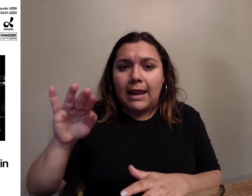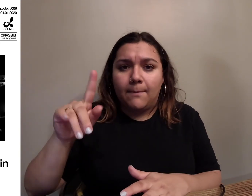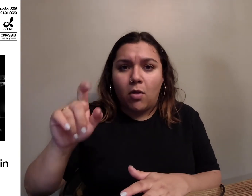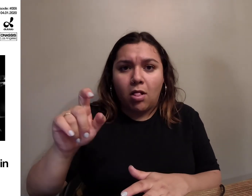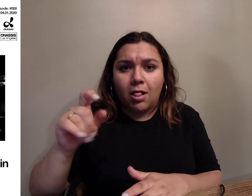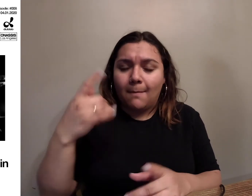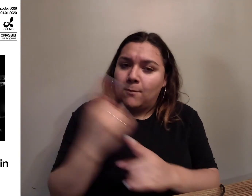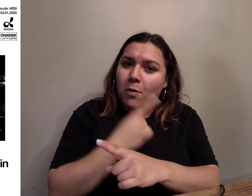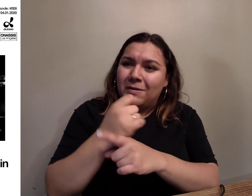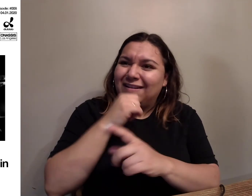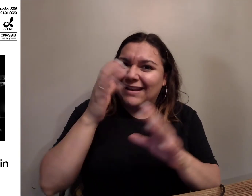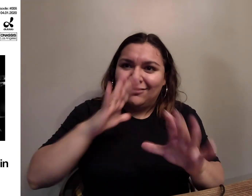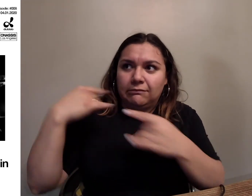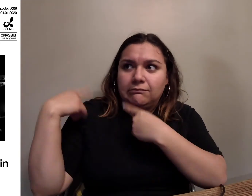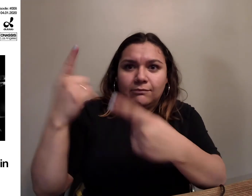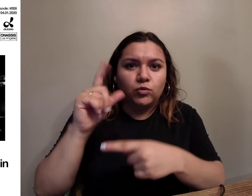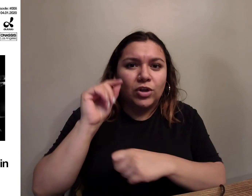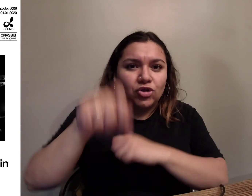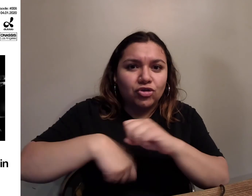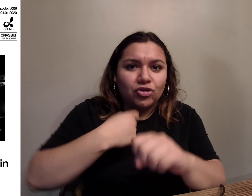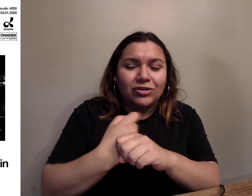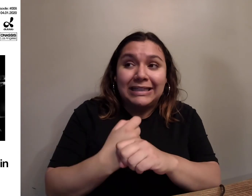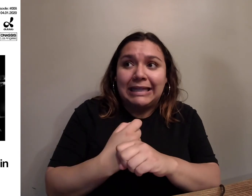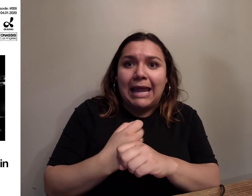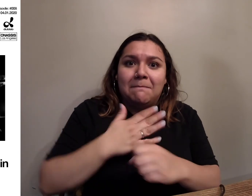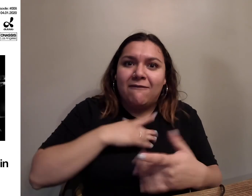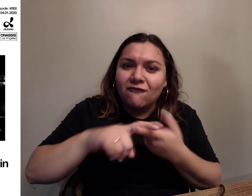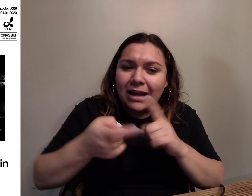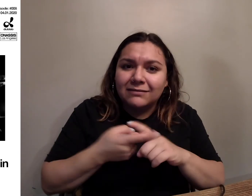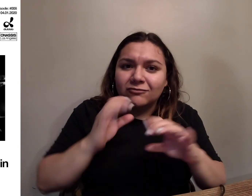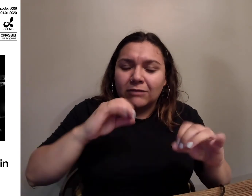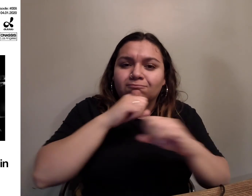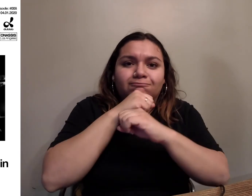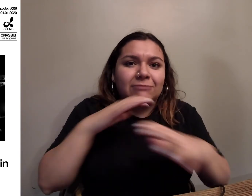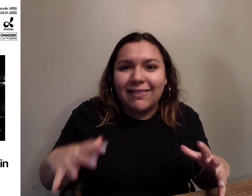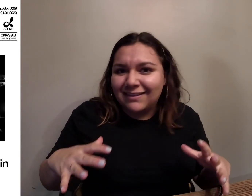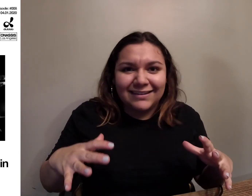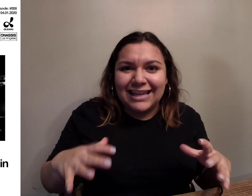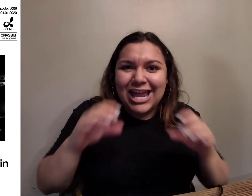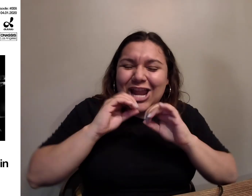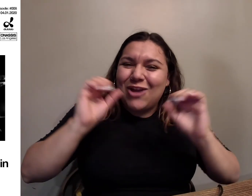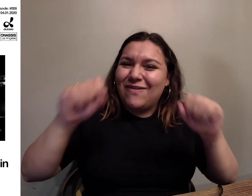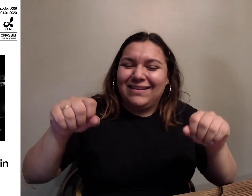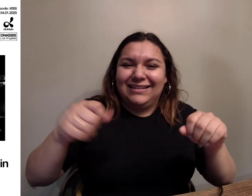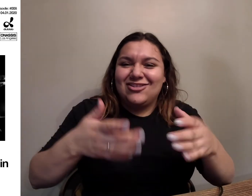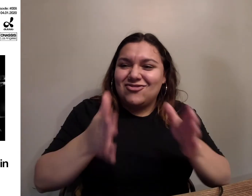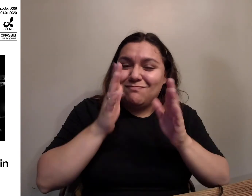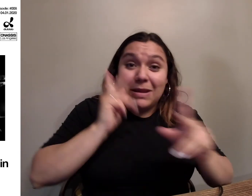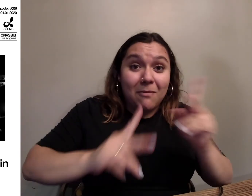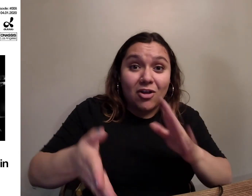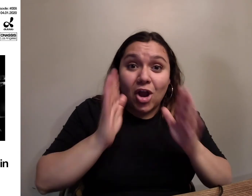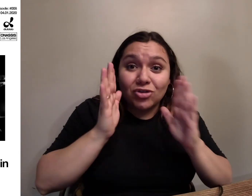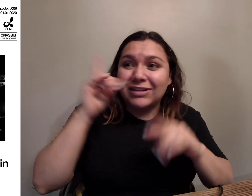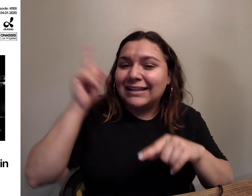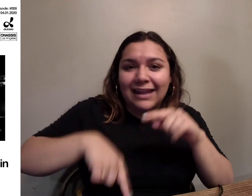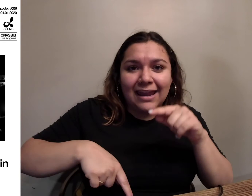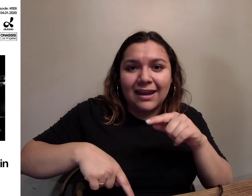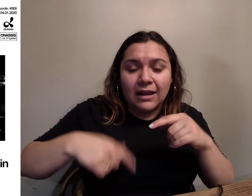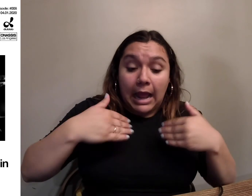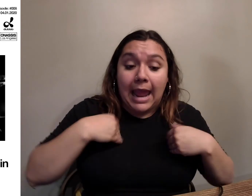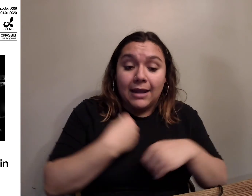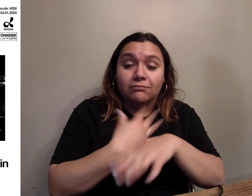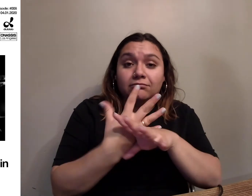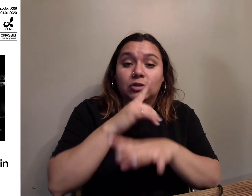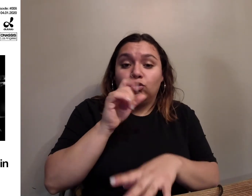for 20 years. And none of them have done that because nobody can concentrate. I did this Zoom call with about 30